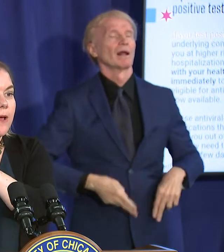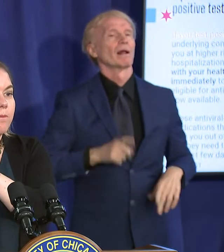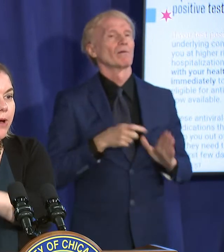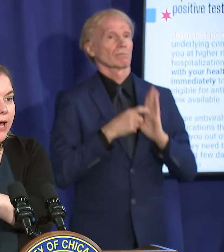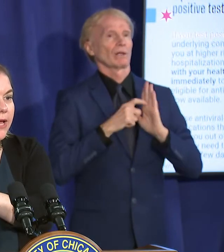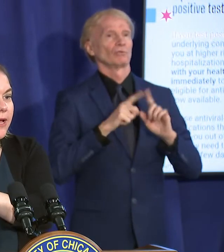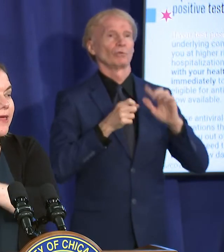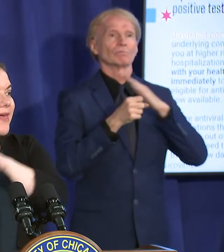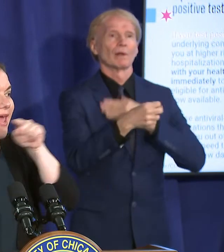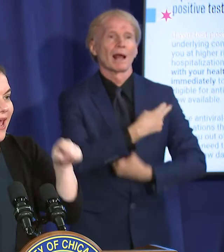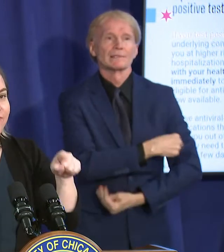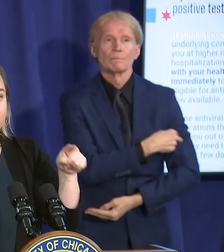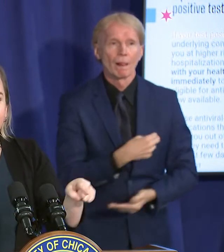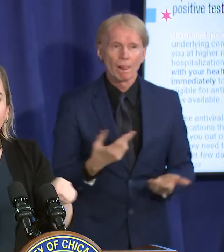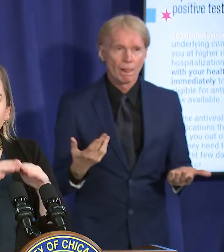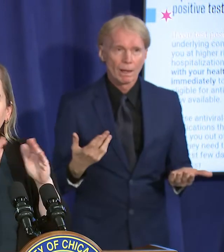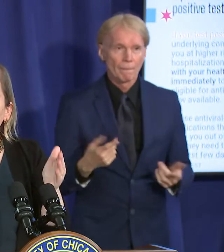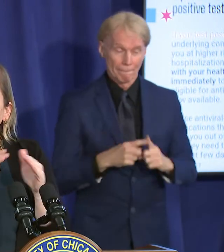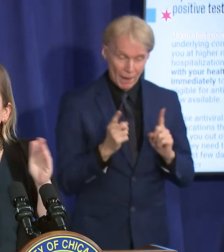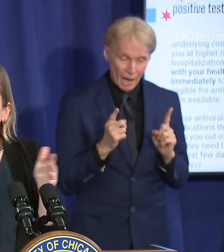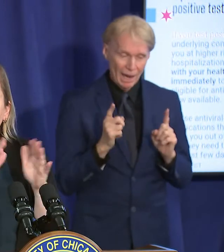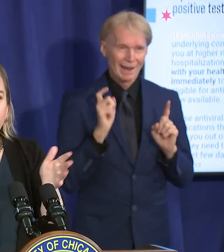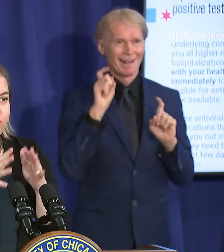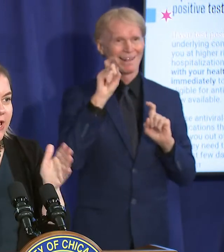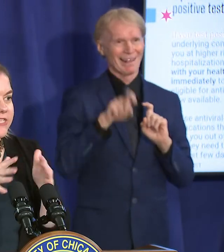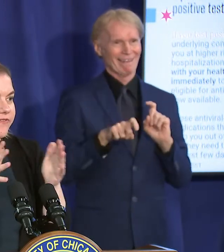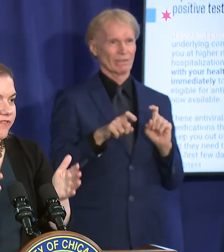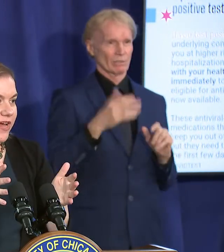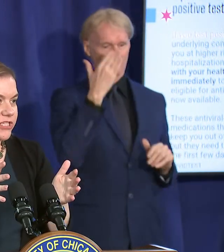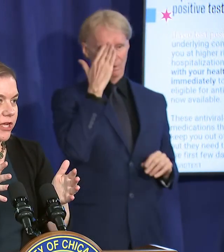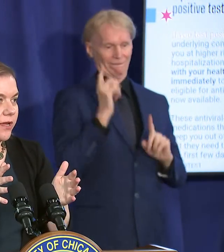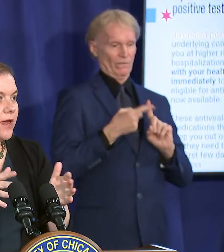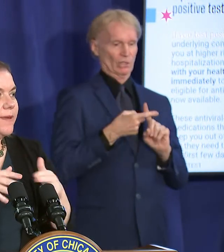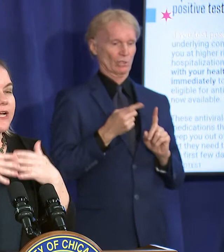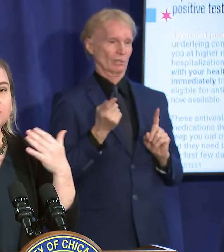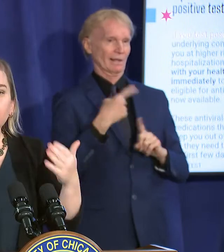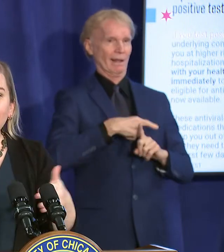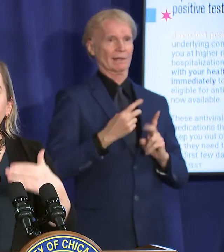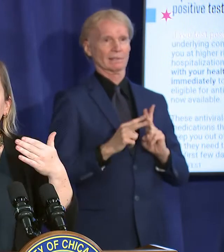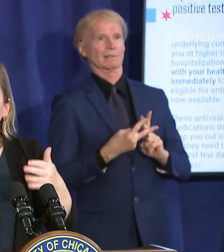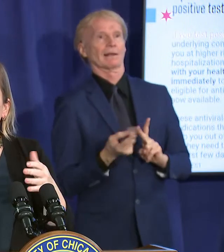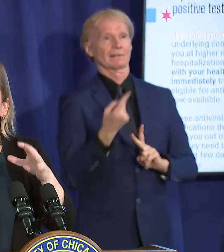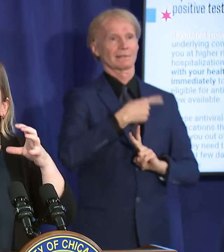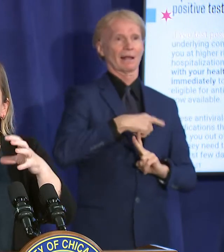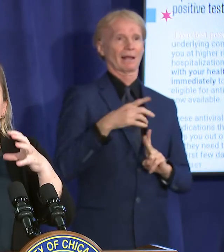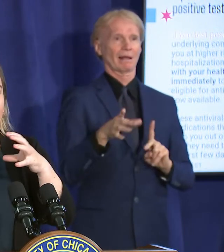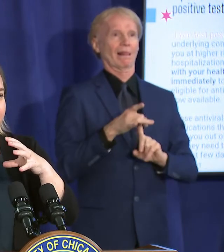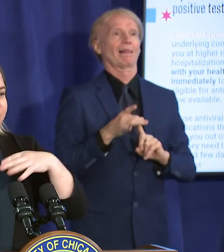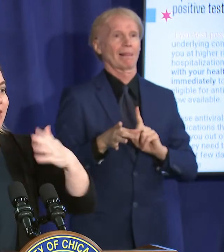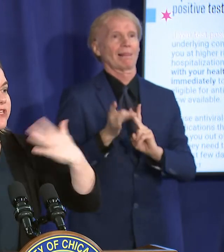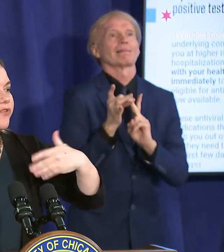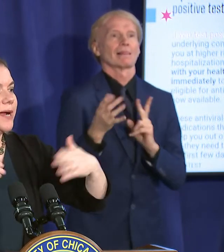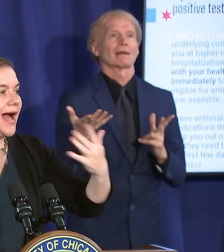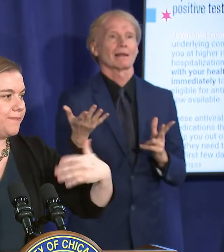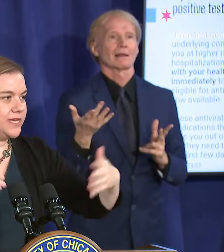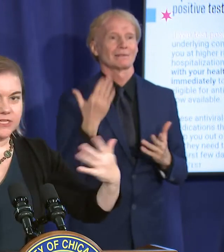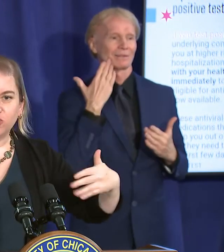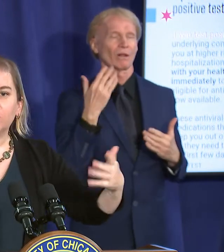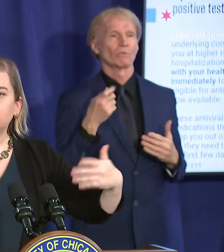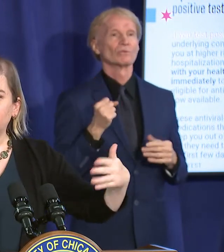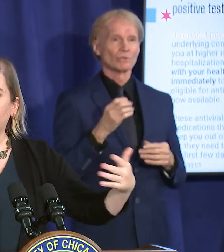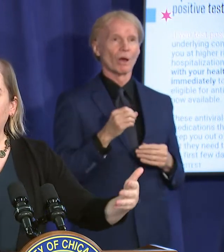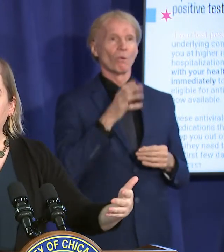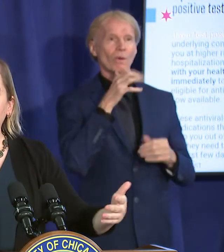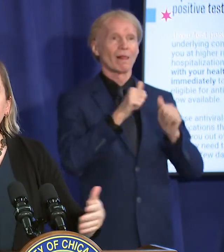hospitalized. But they have to be taken in the first few days of infection, because the way they work is they stop the virus from copying